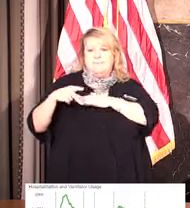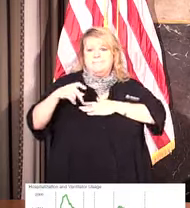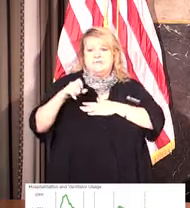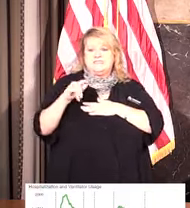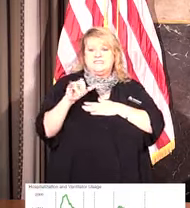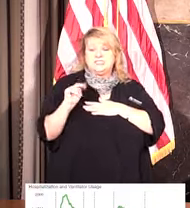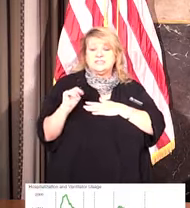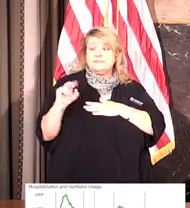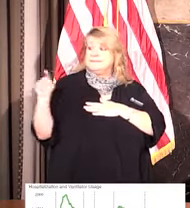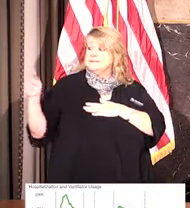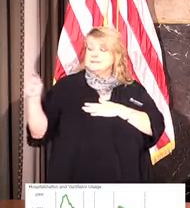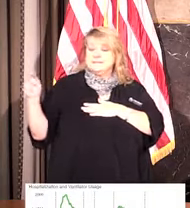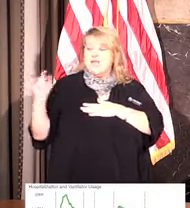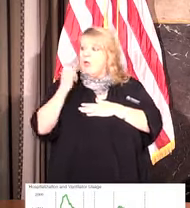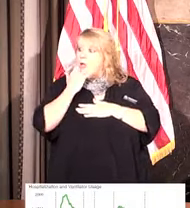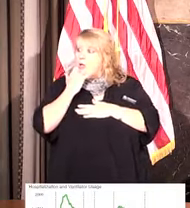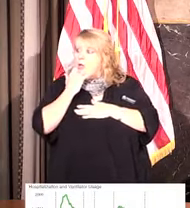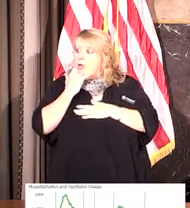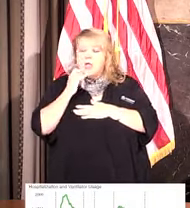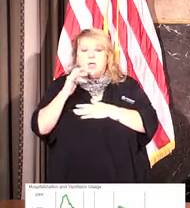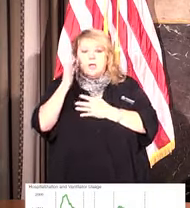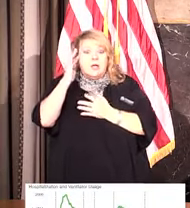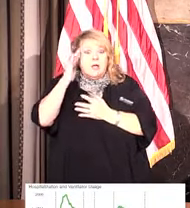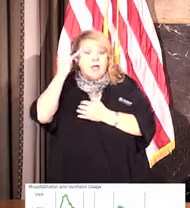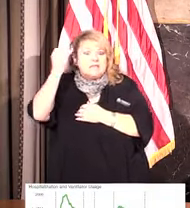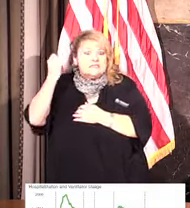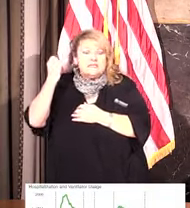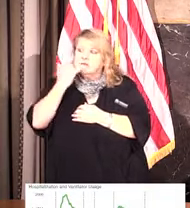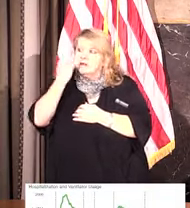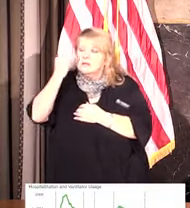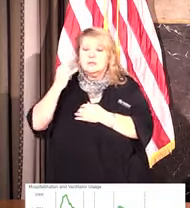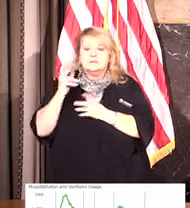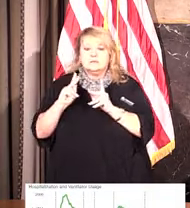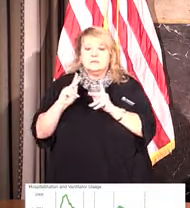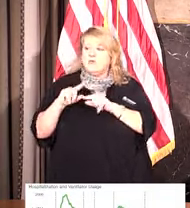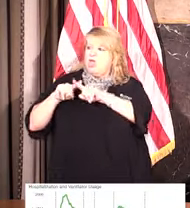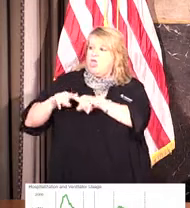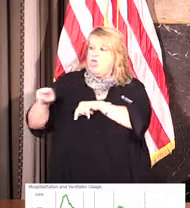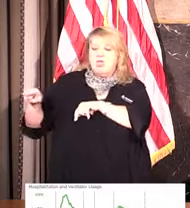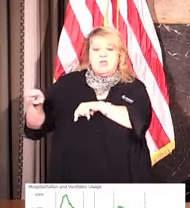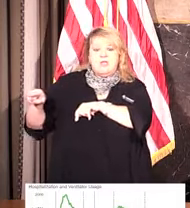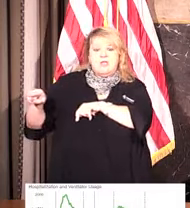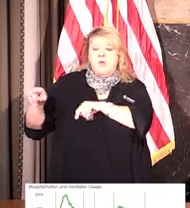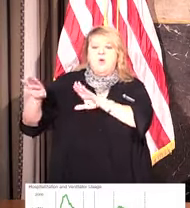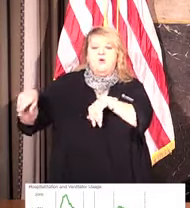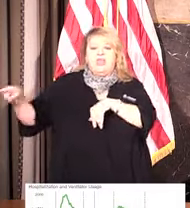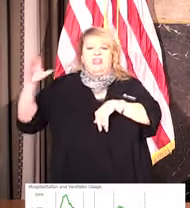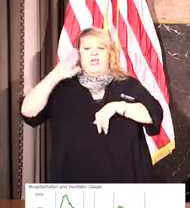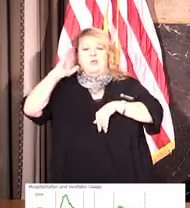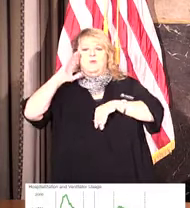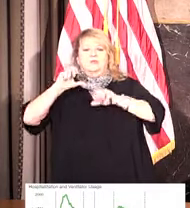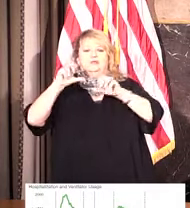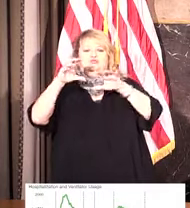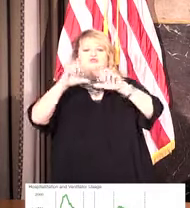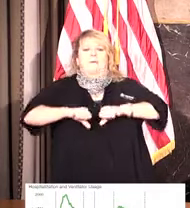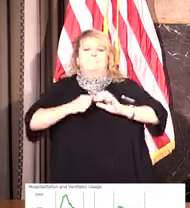erroneously communicated to people across Louisiana, and people who relied upon it to their detriment and to the detriment of the